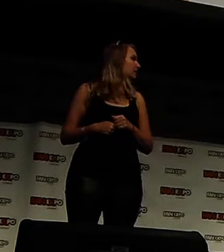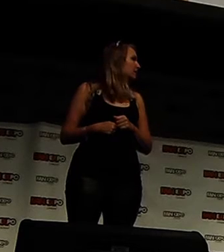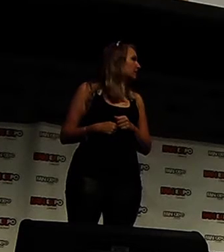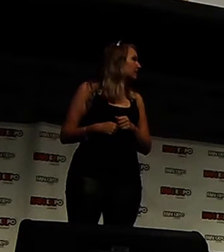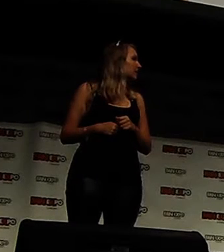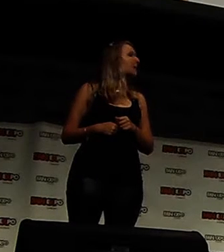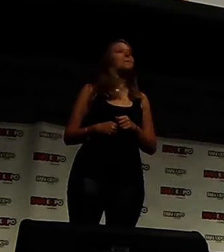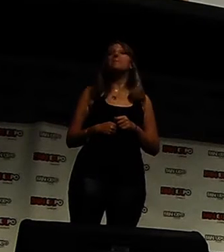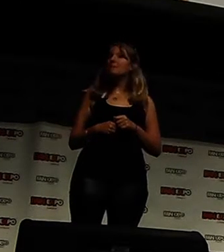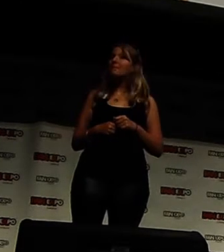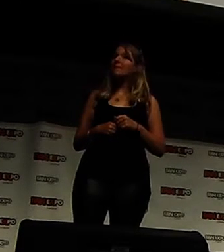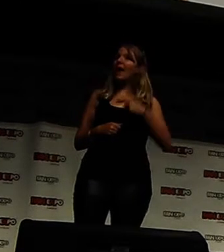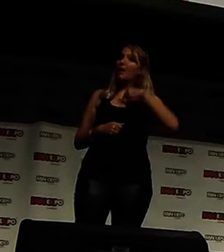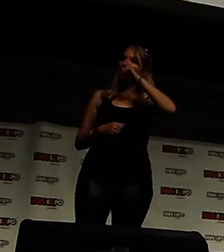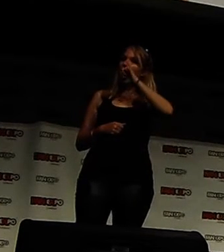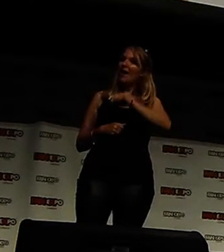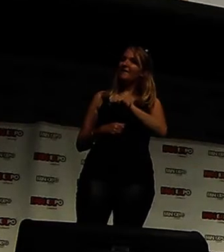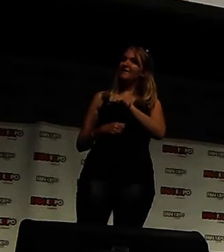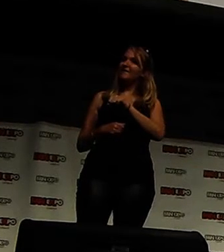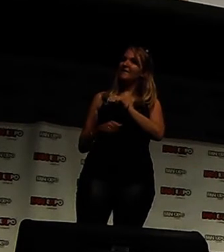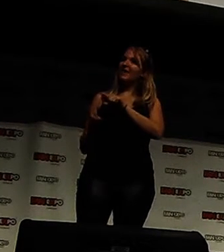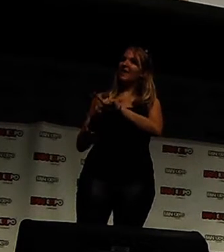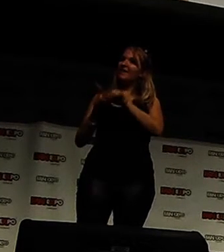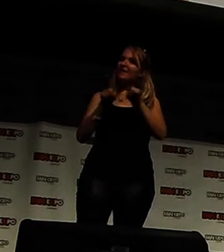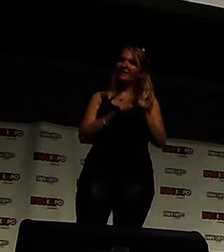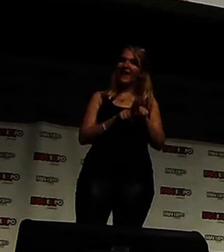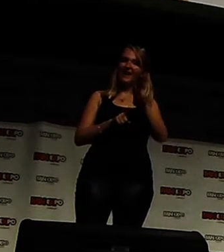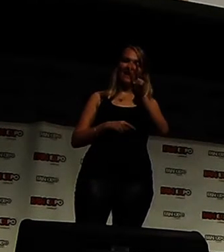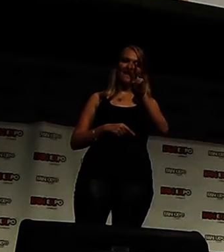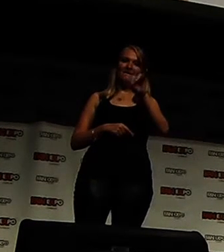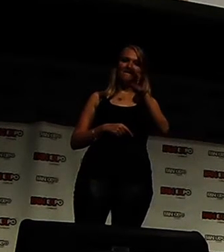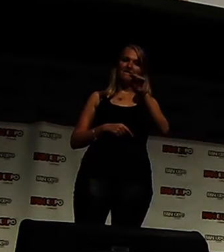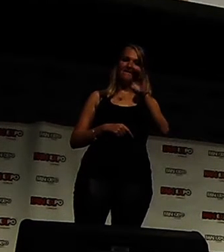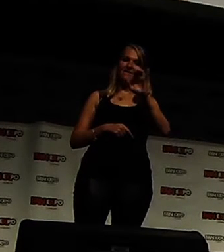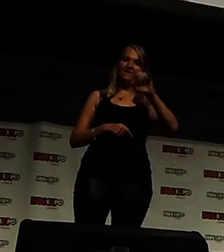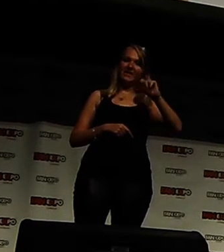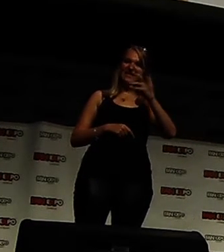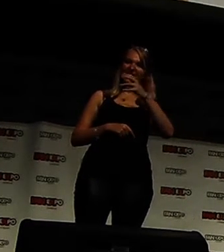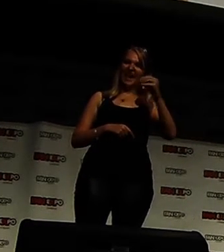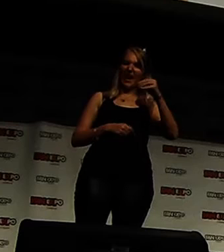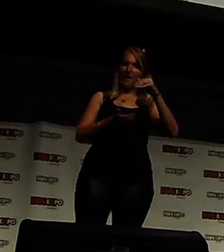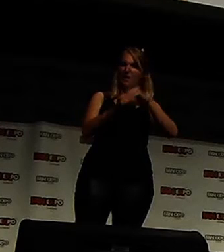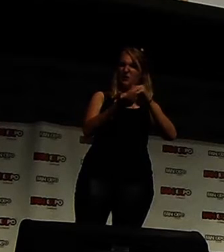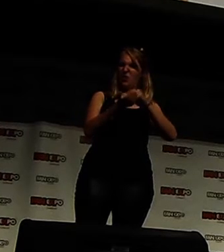Do you know what? I'd love to do an episode like Vincent and the Doctor. I'd love to go,